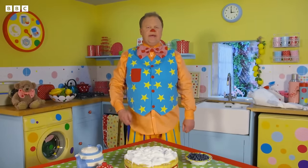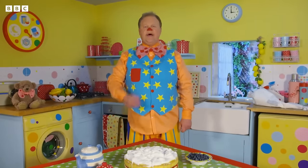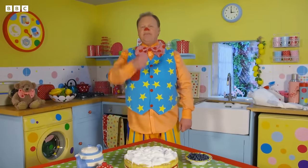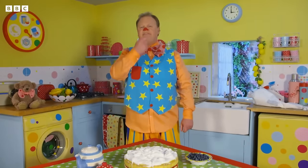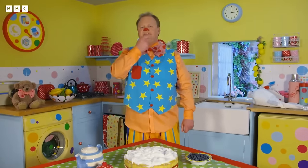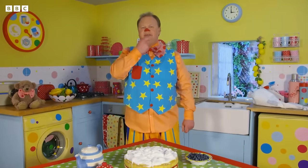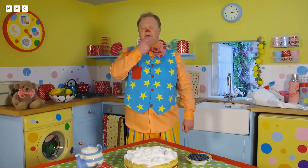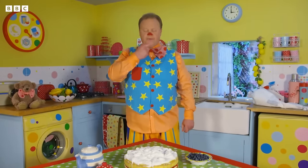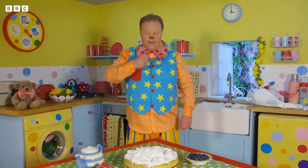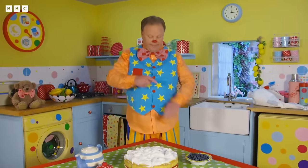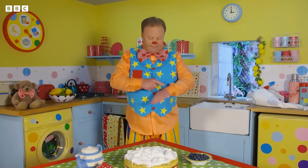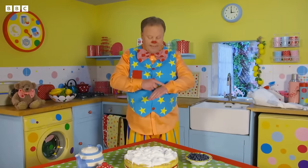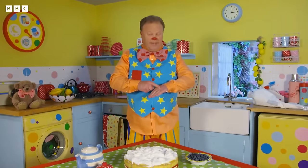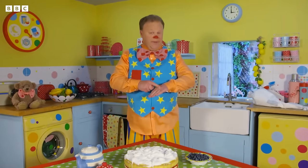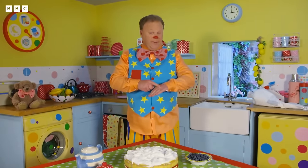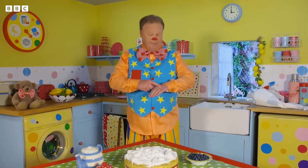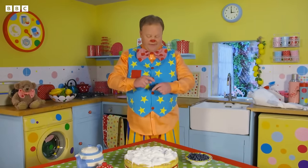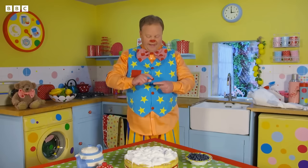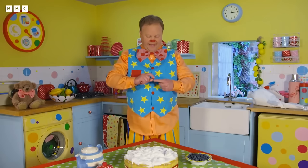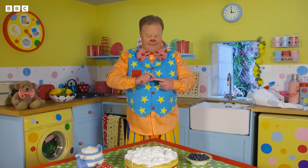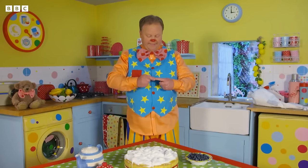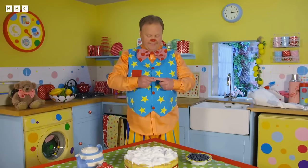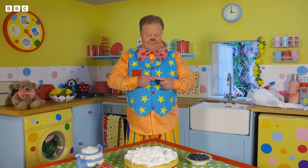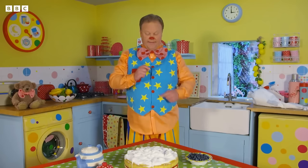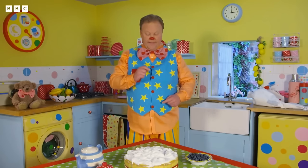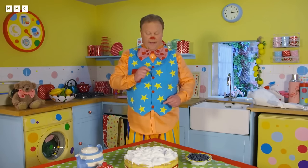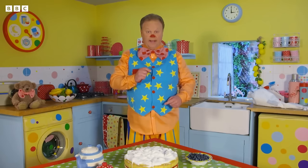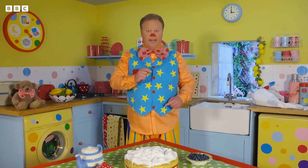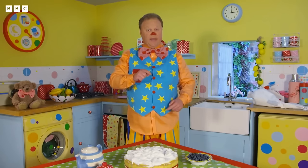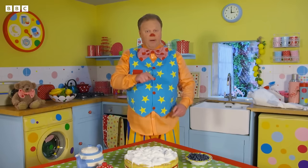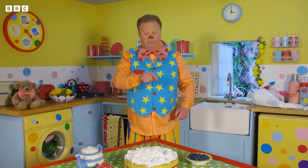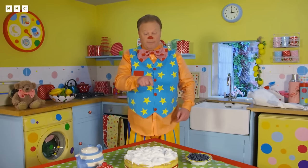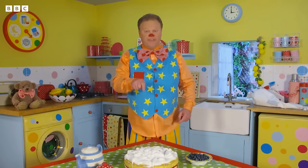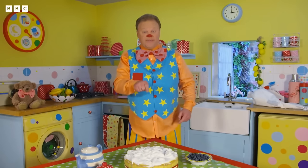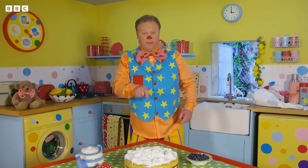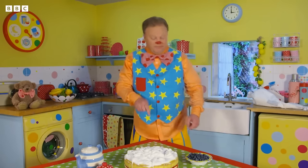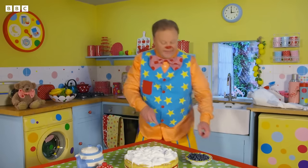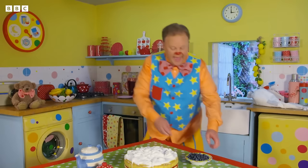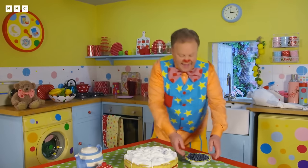a few blueberries. I'll pop them on the top of the cake.